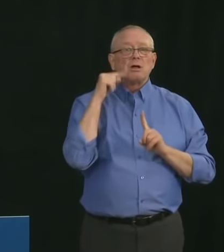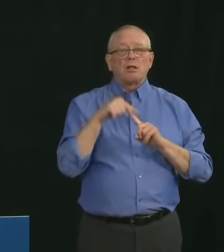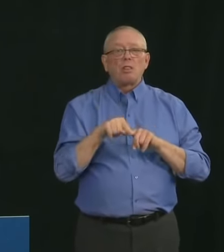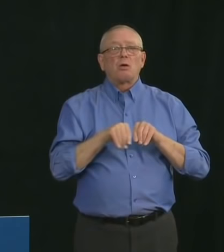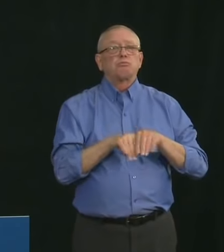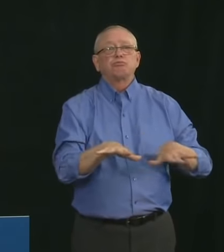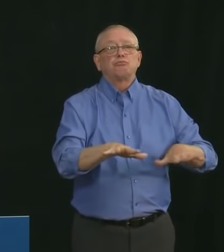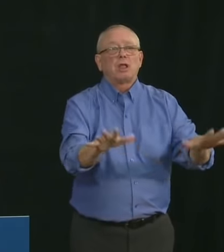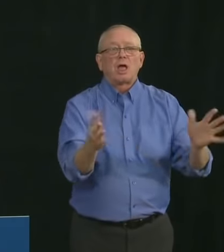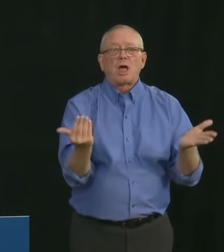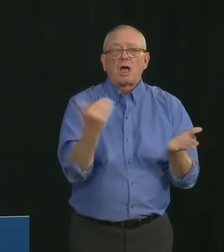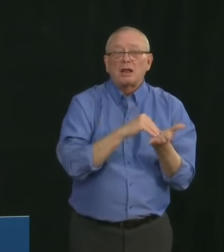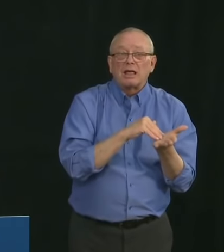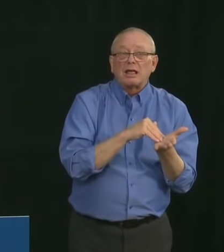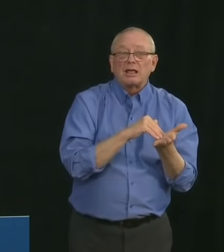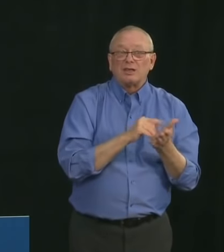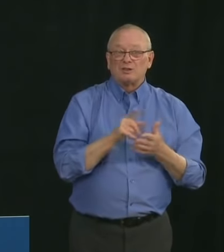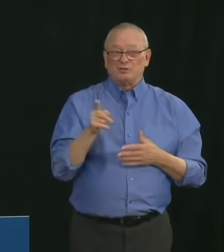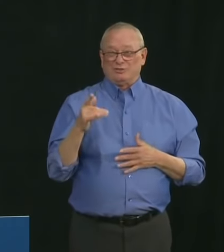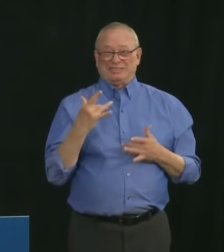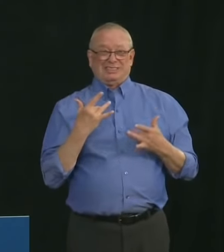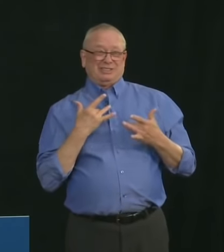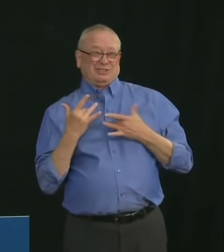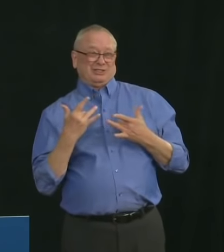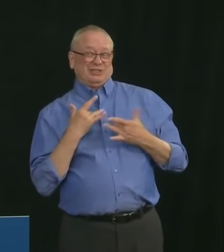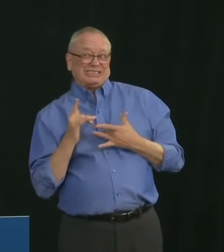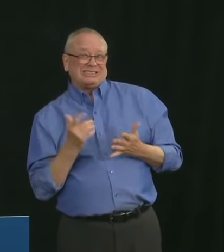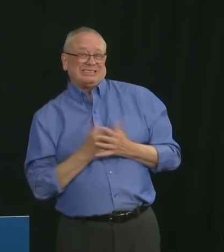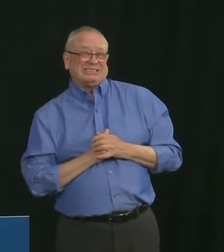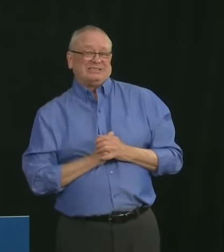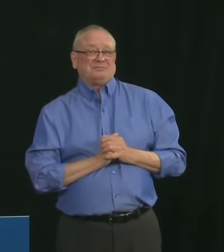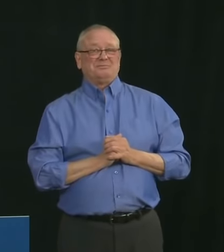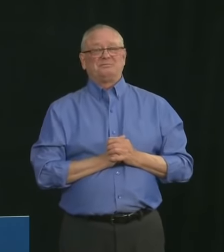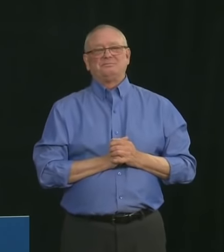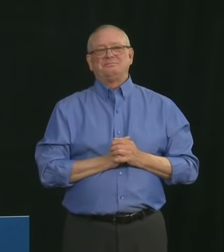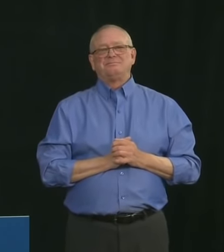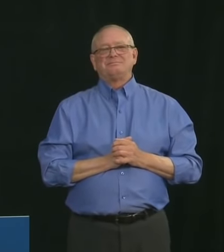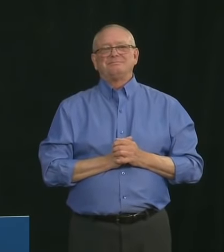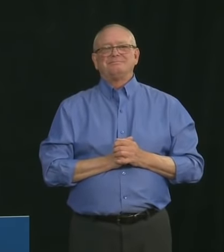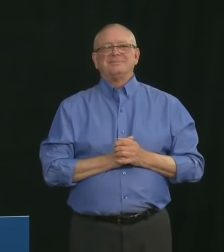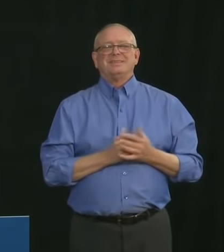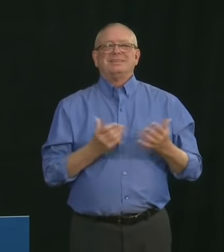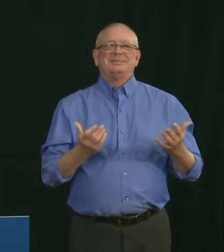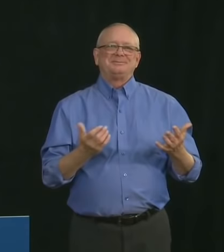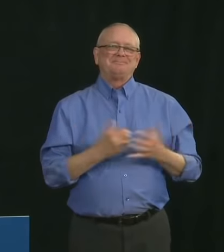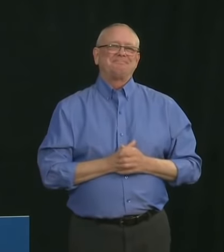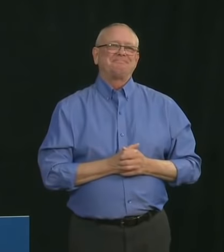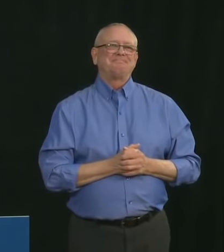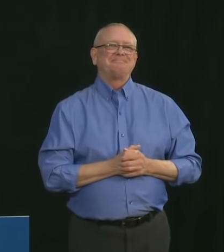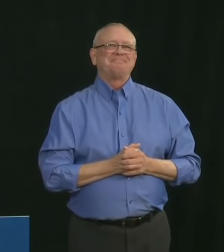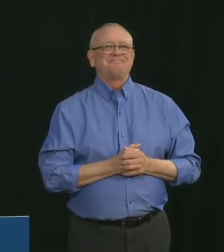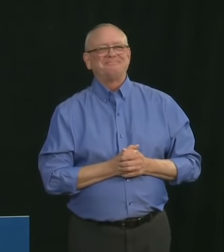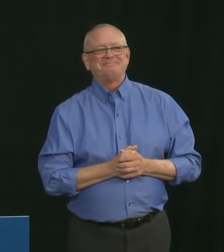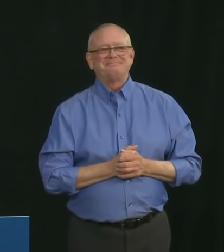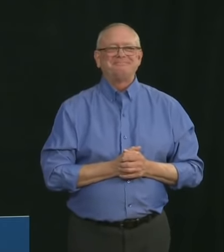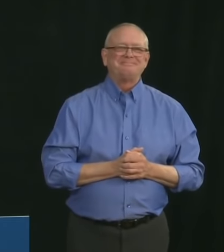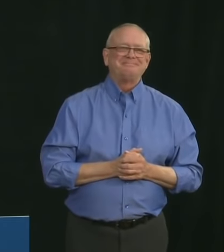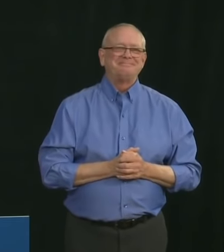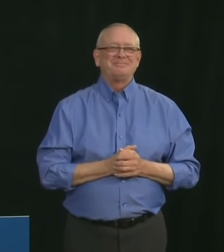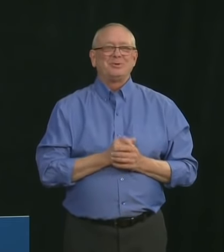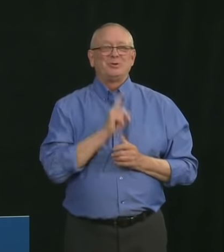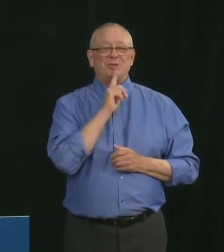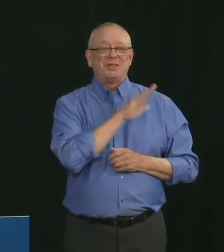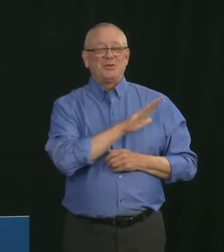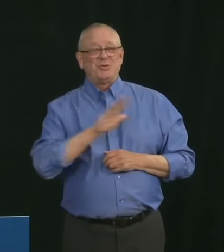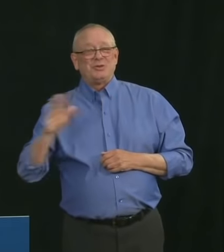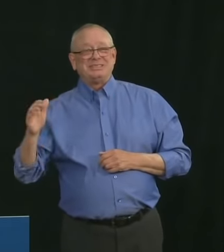I think it's important to note that there are a variety of different situations across the country. So some